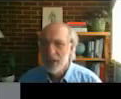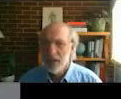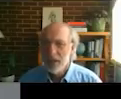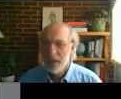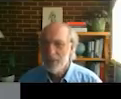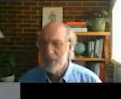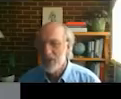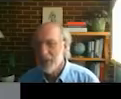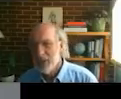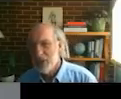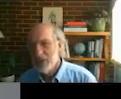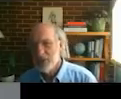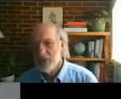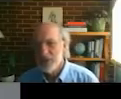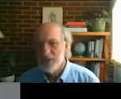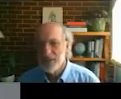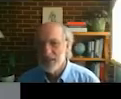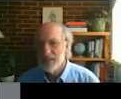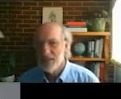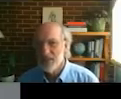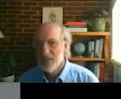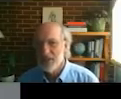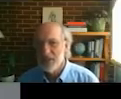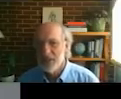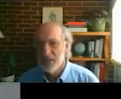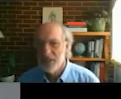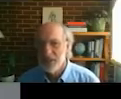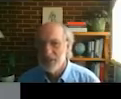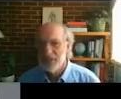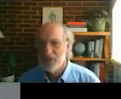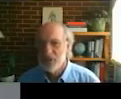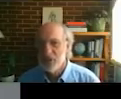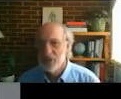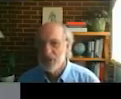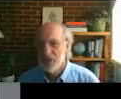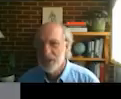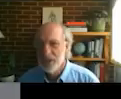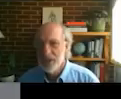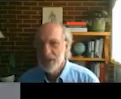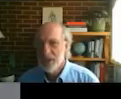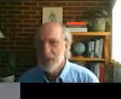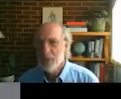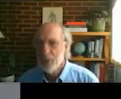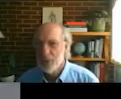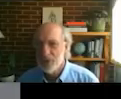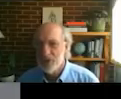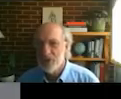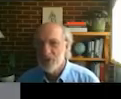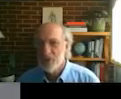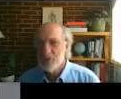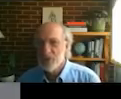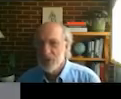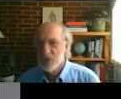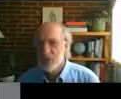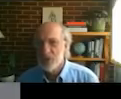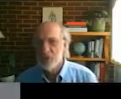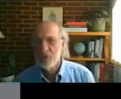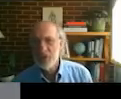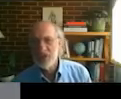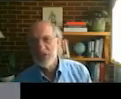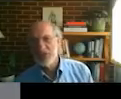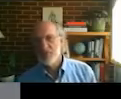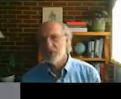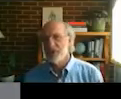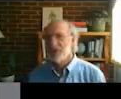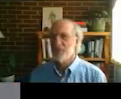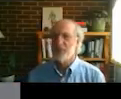or somehow cover the signs that are of strong importance to particular children